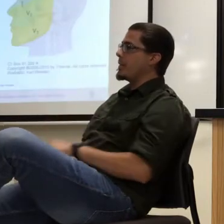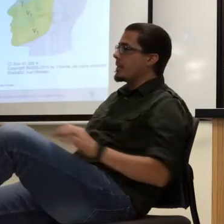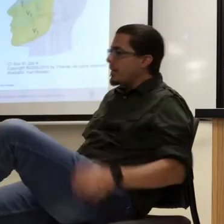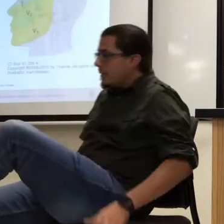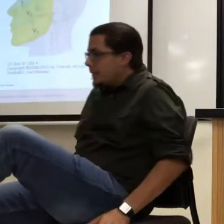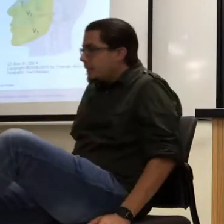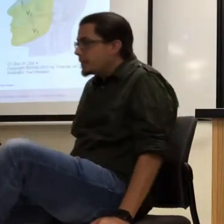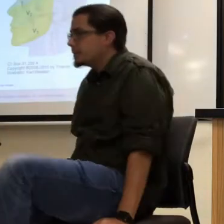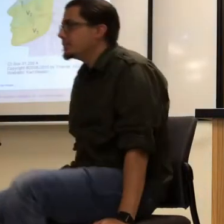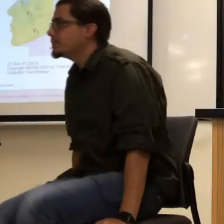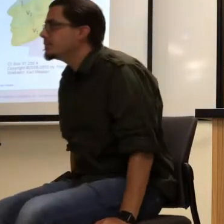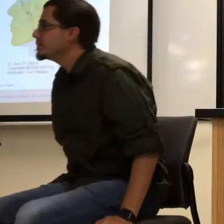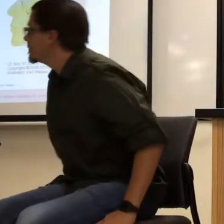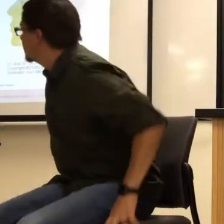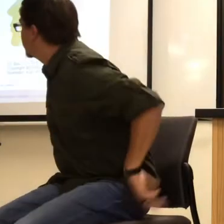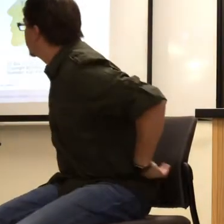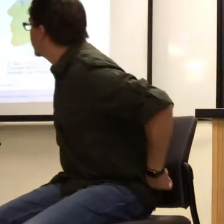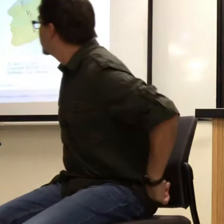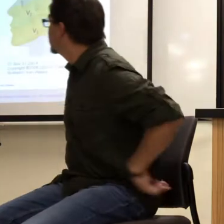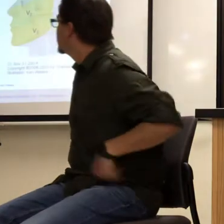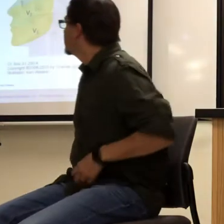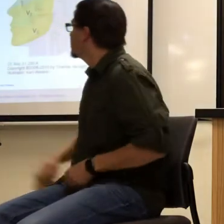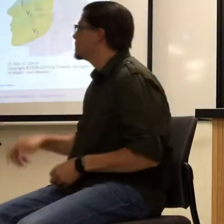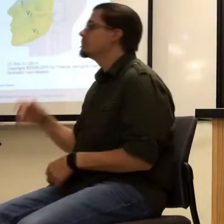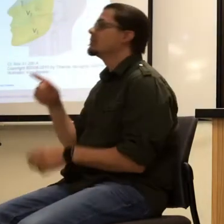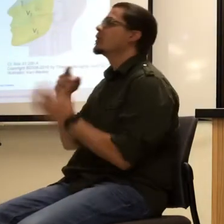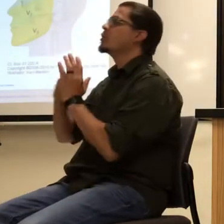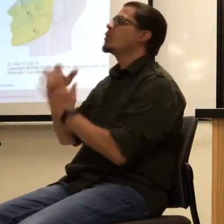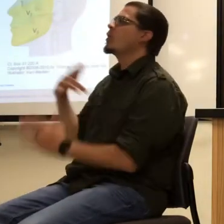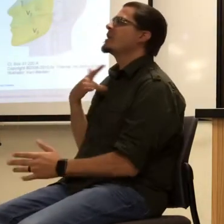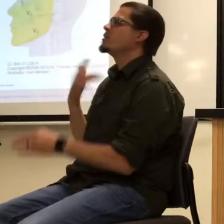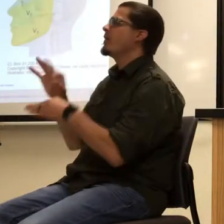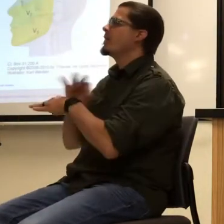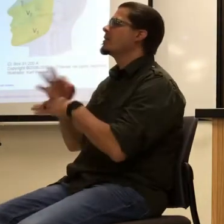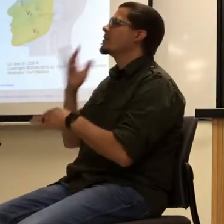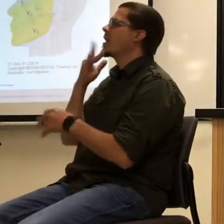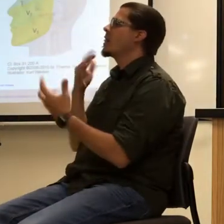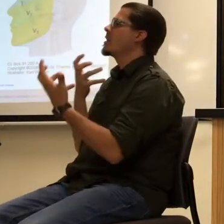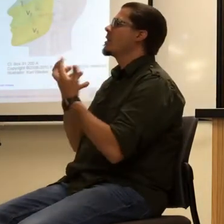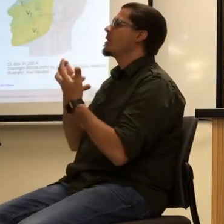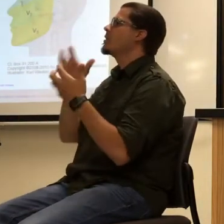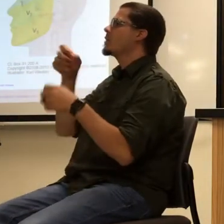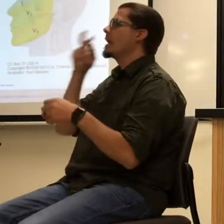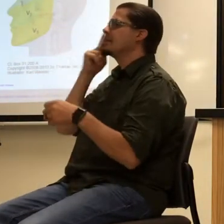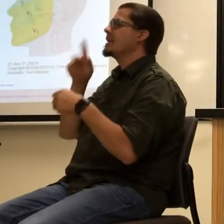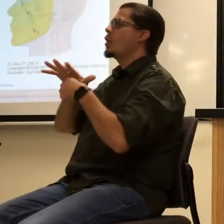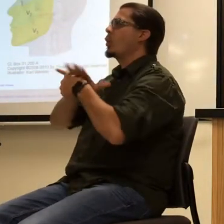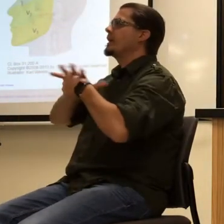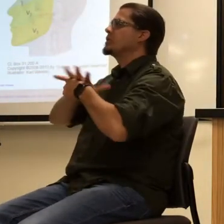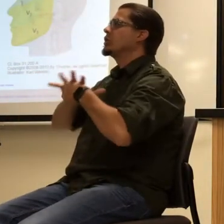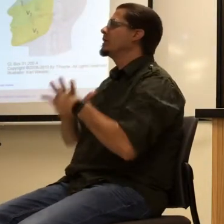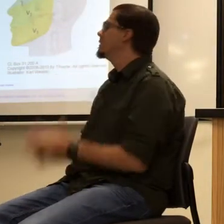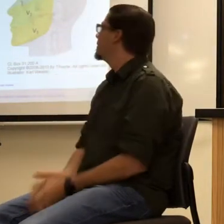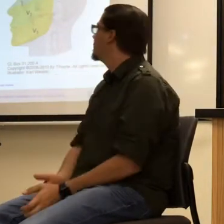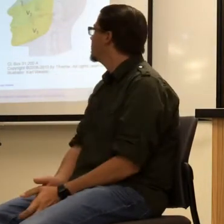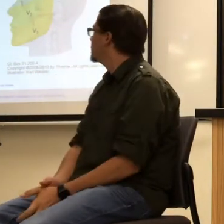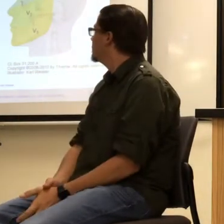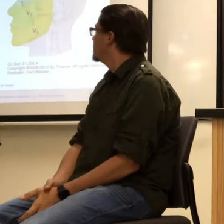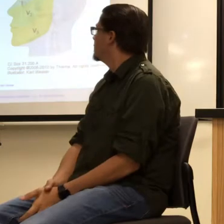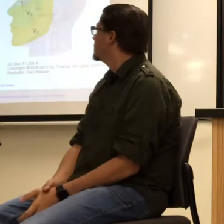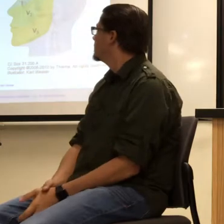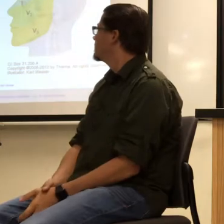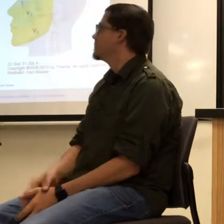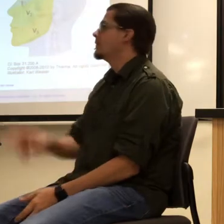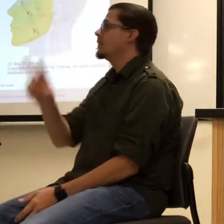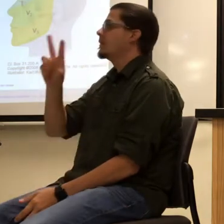There's a picture showing you the sensory function, and it's color-coded to allow you to see the region there. So it looks like